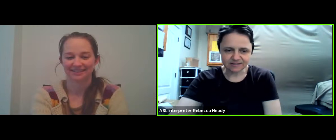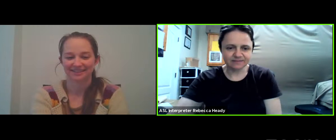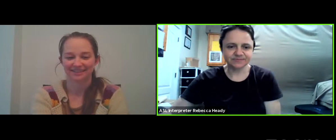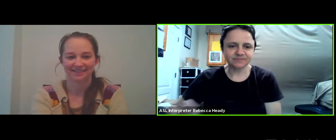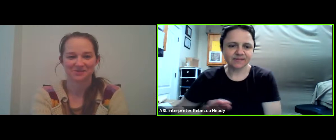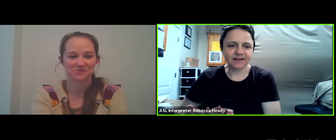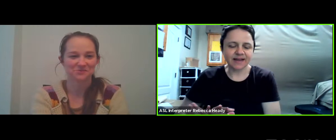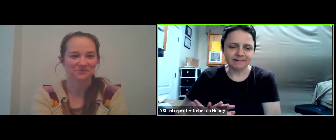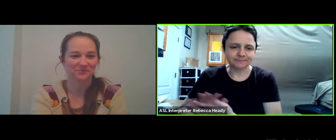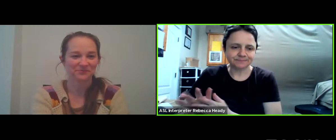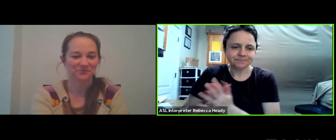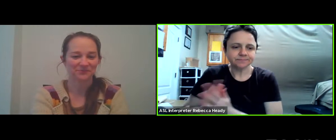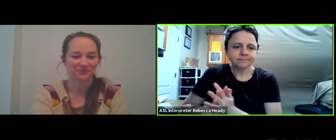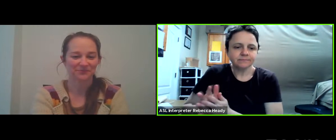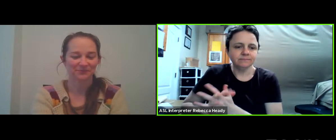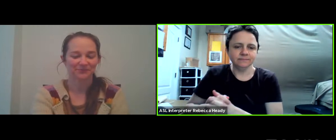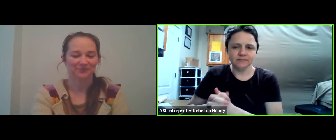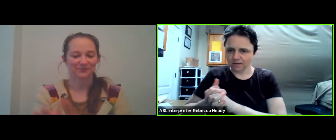down to business. Cool.